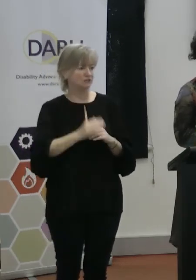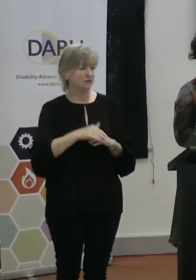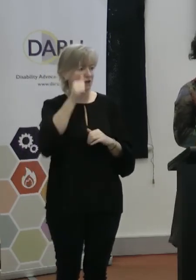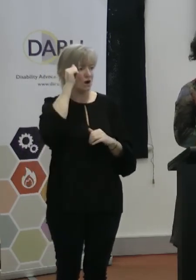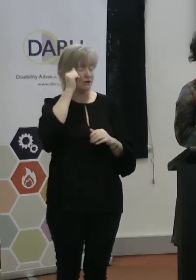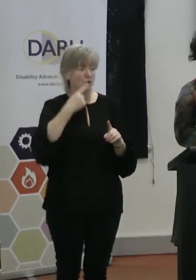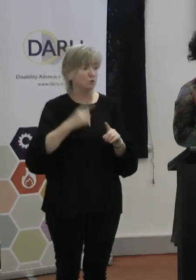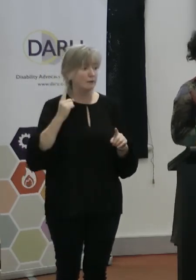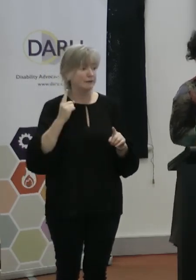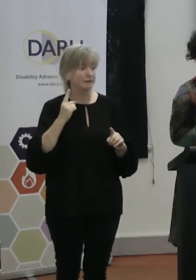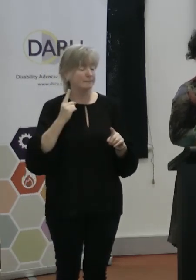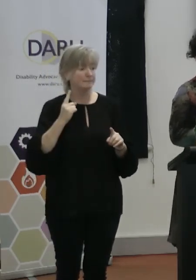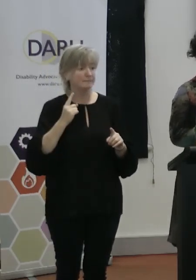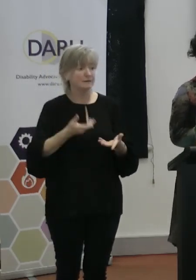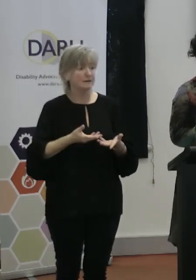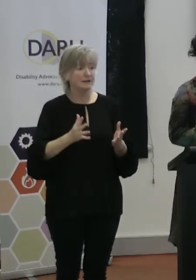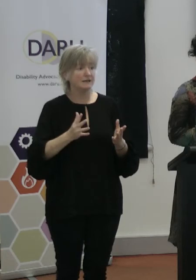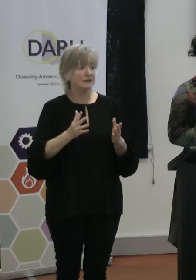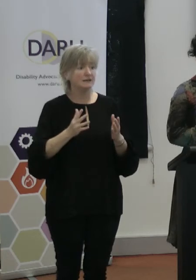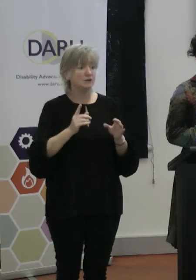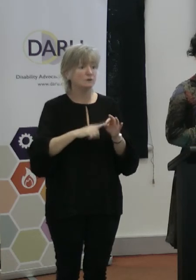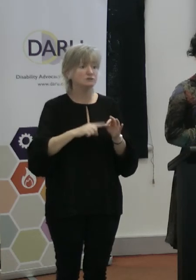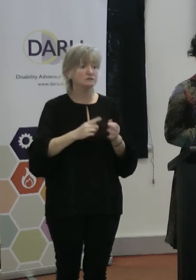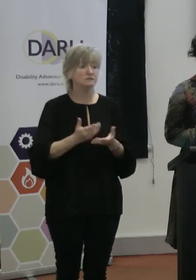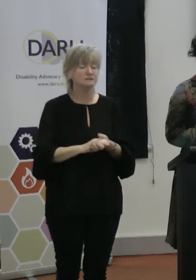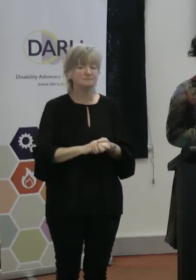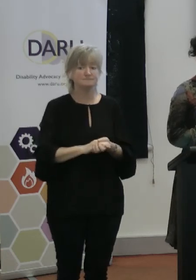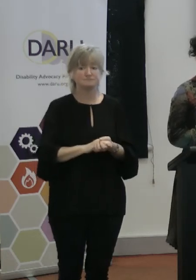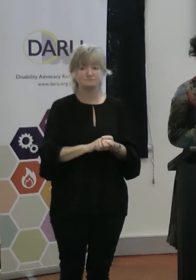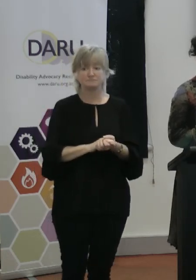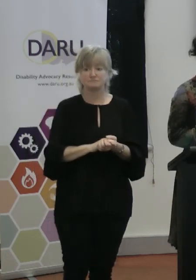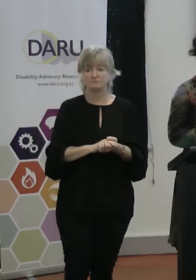was very quick, so if there are any questions.